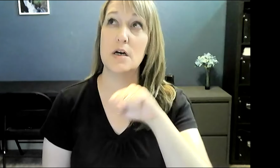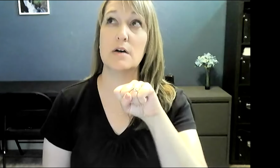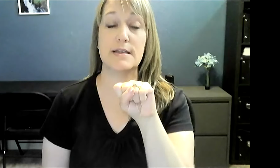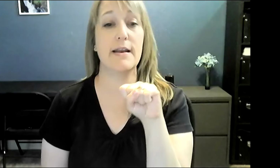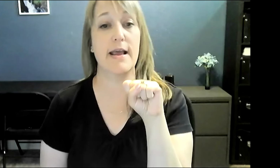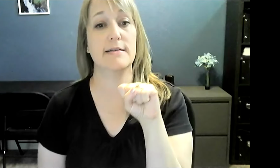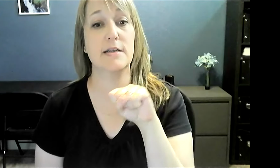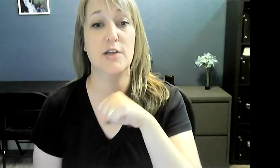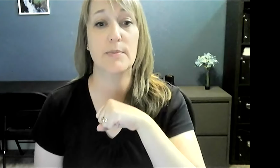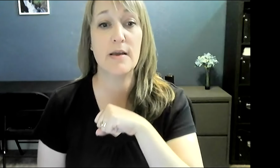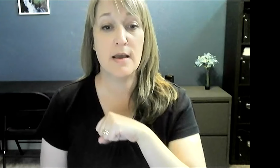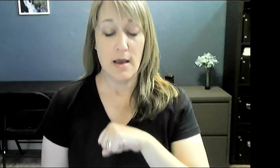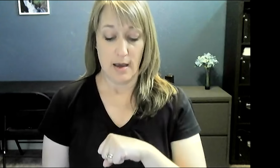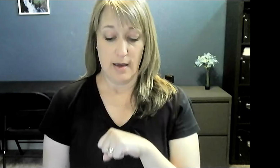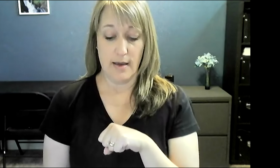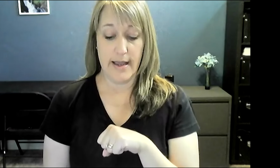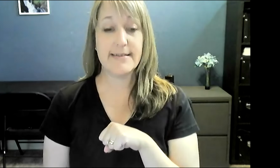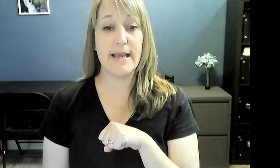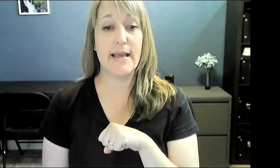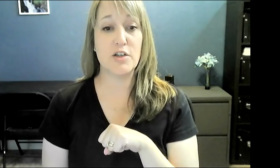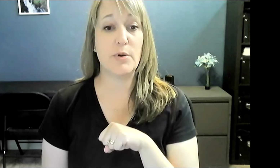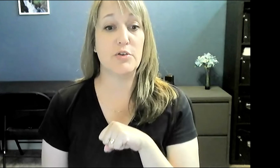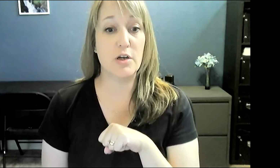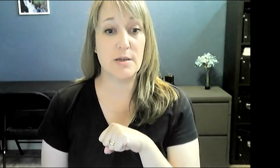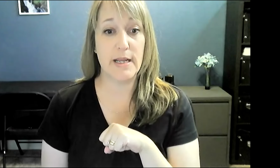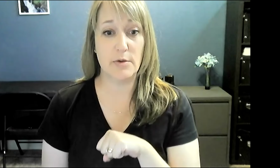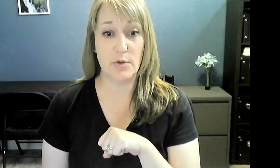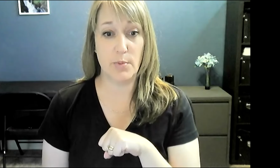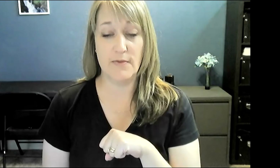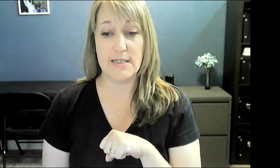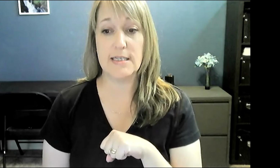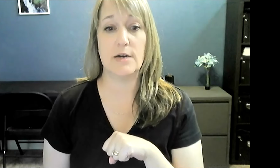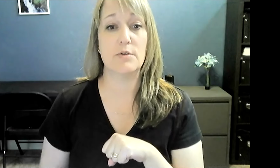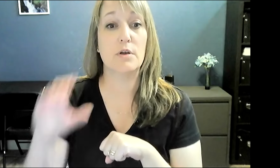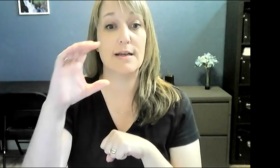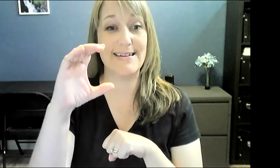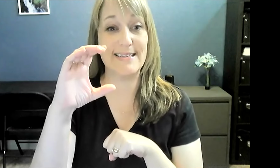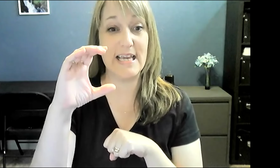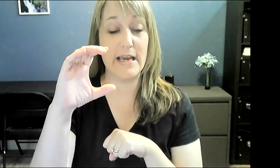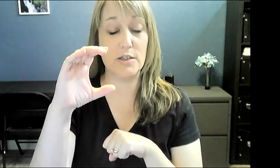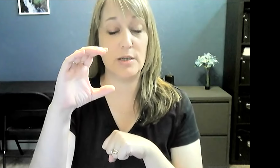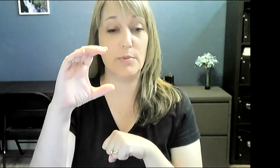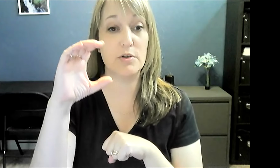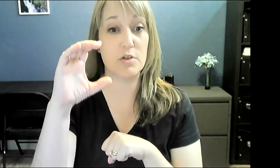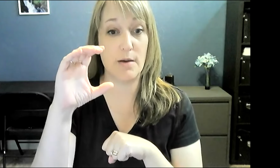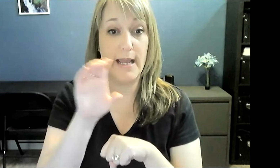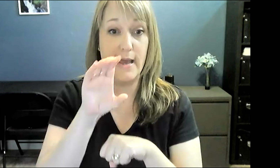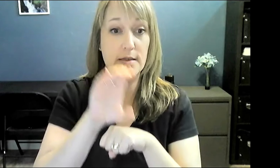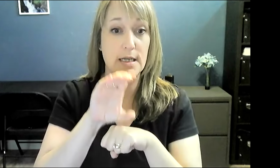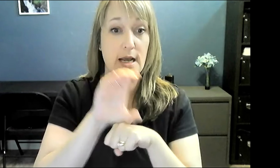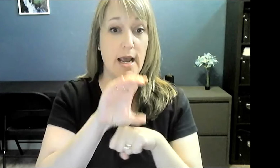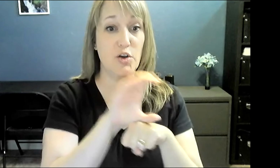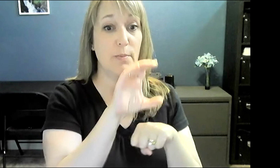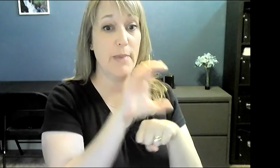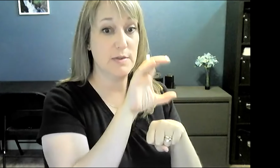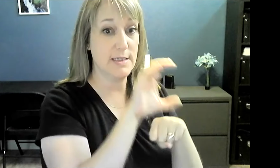it's an S hand shape. S hand shape on your non-dominant hand is your palm facing down. A C hand shape on your dominant hand, and you bounce it.